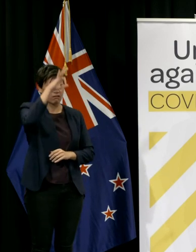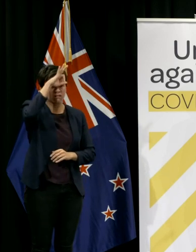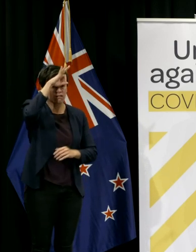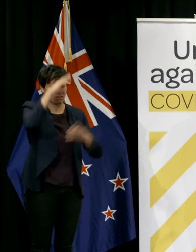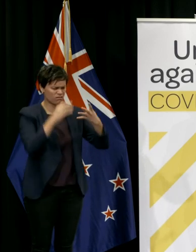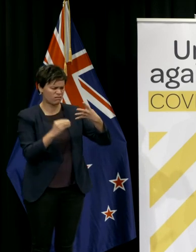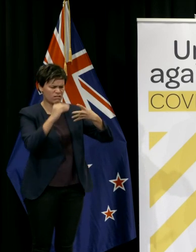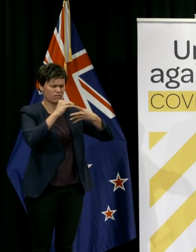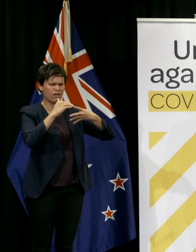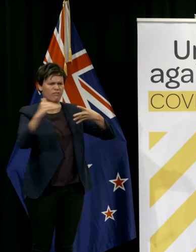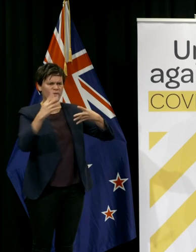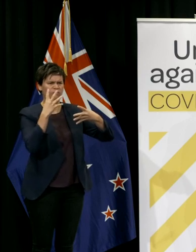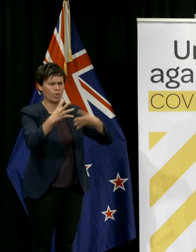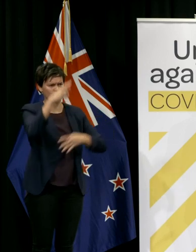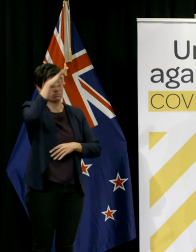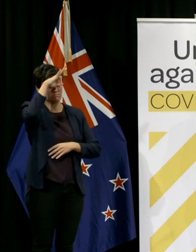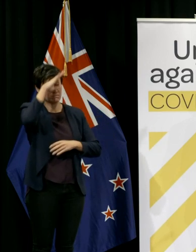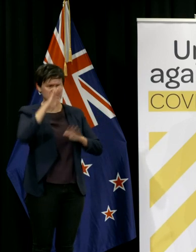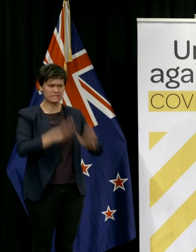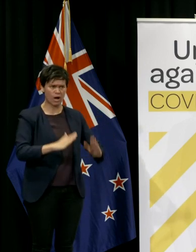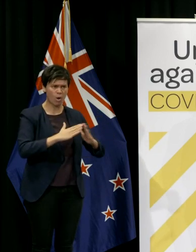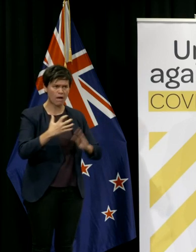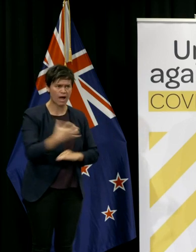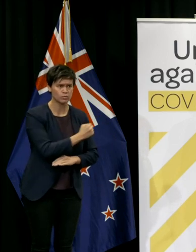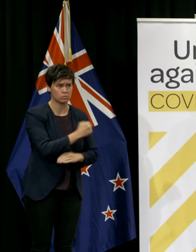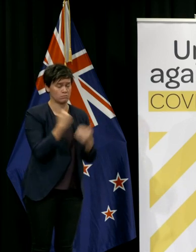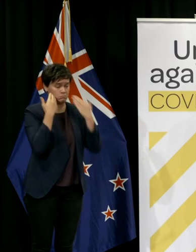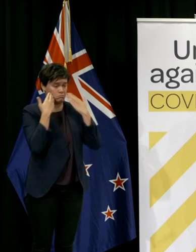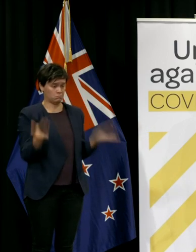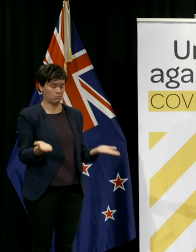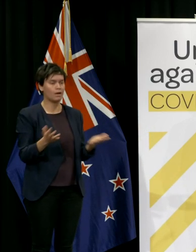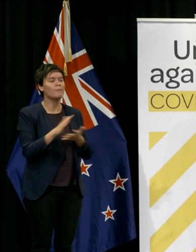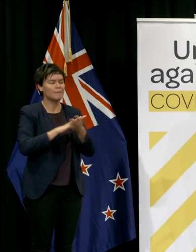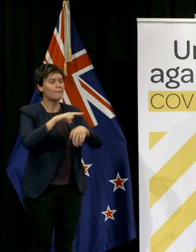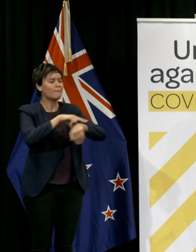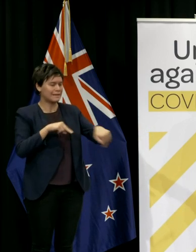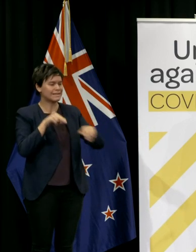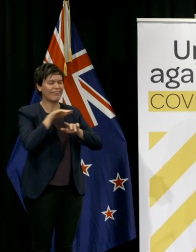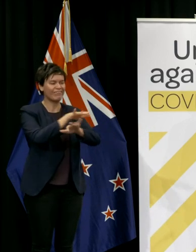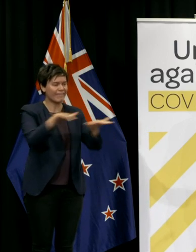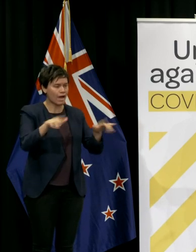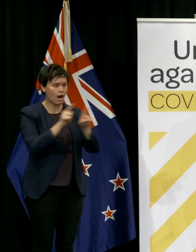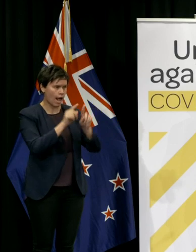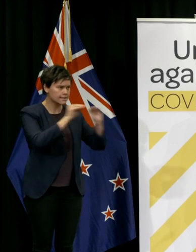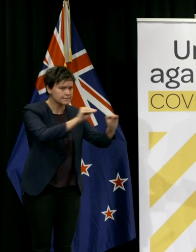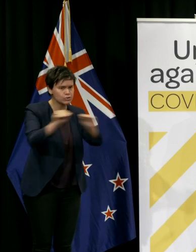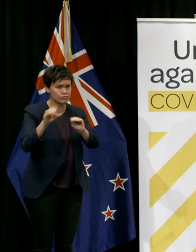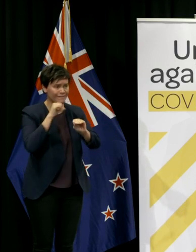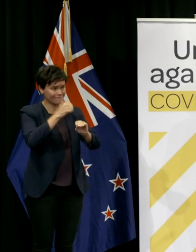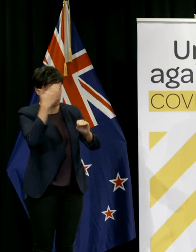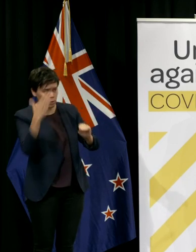requirement to stay home. So very much in education. If